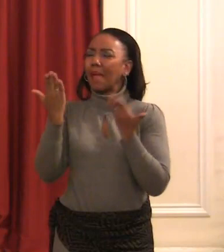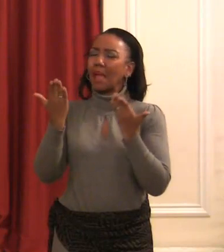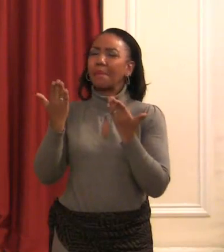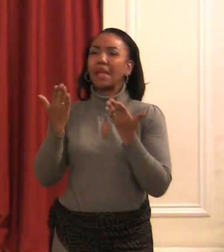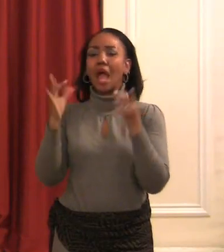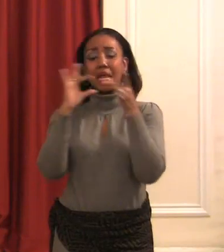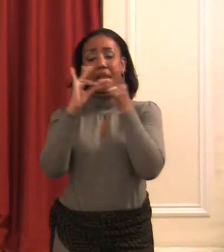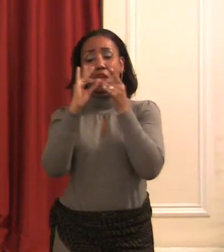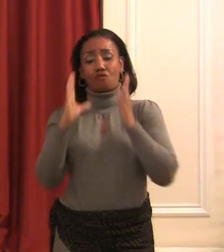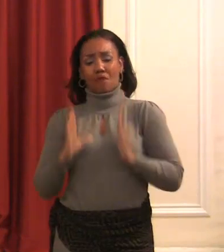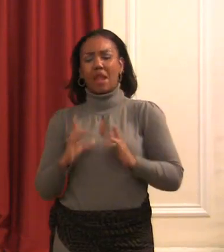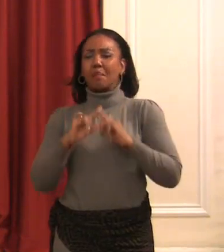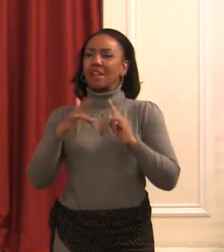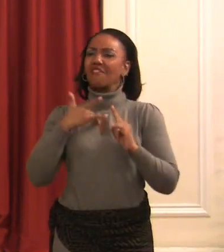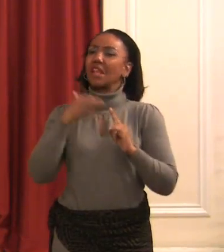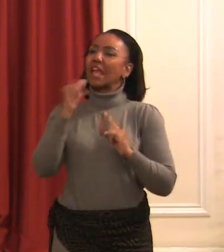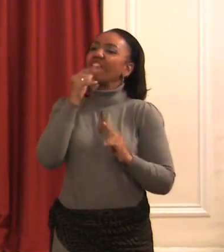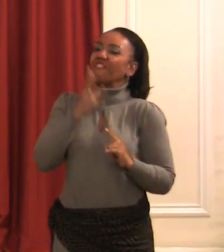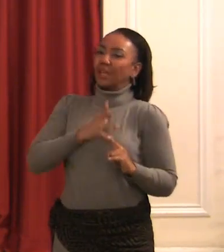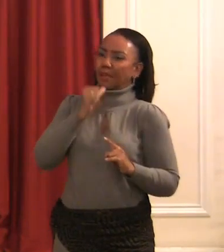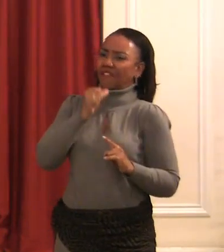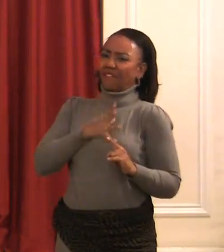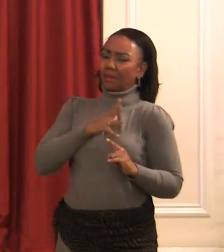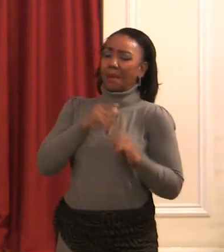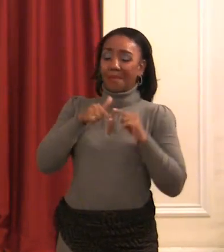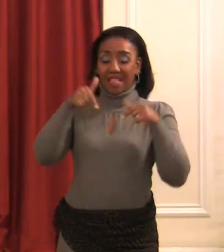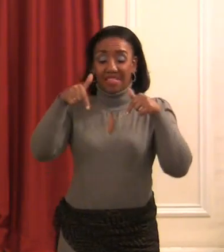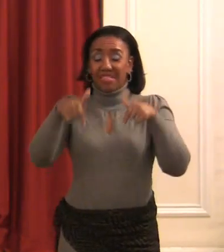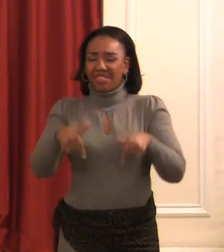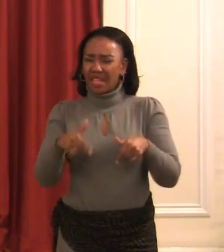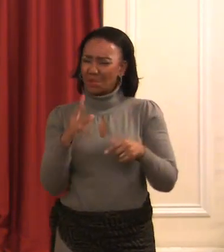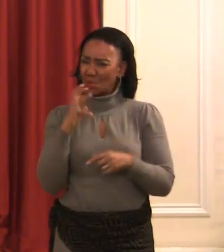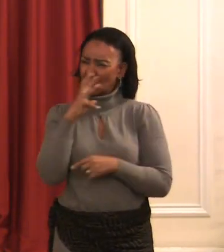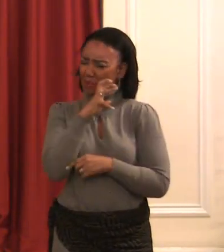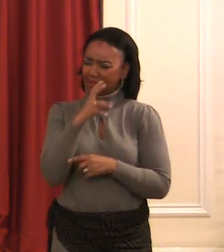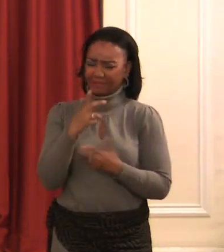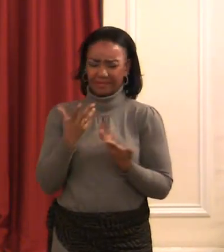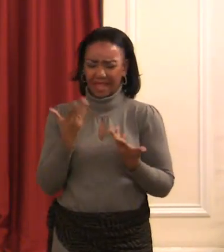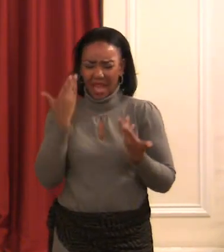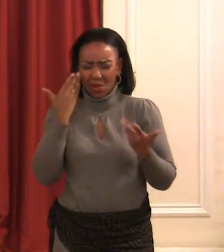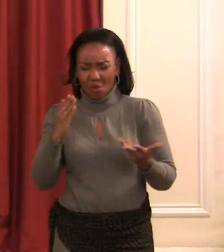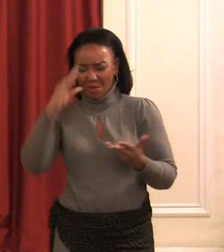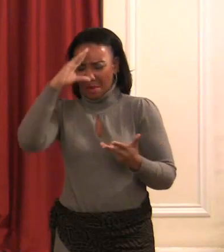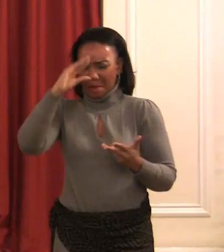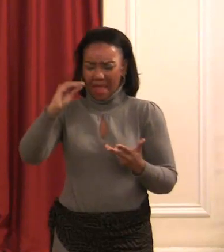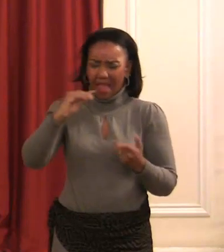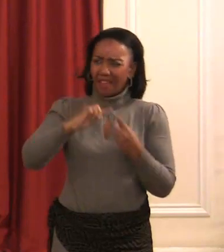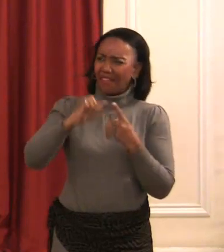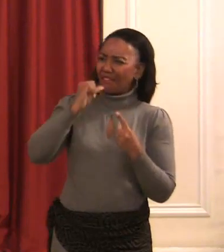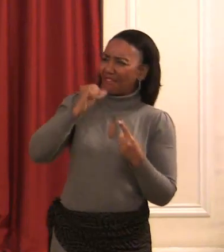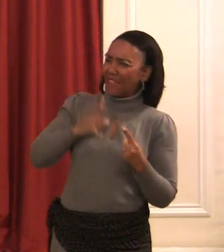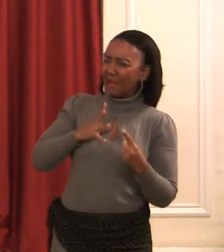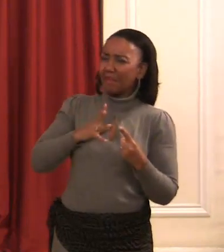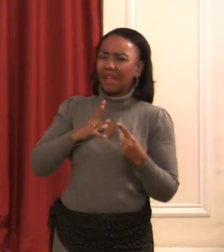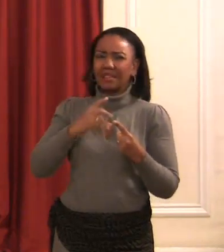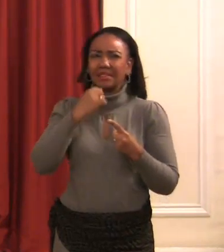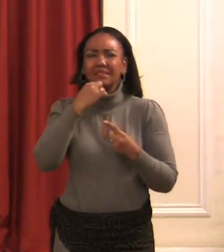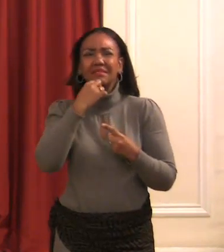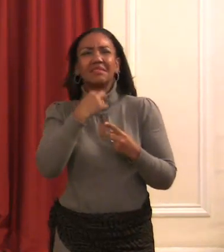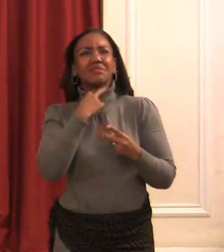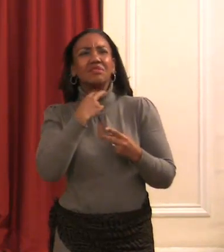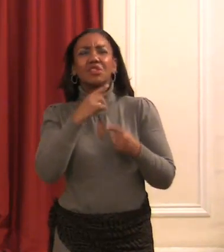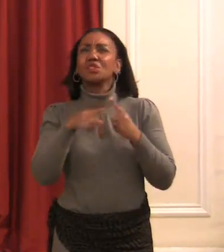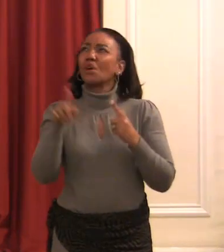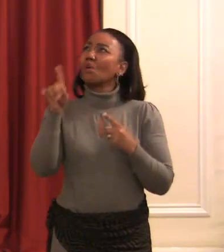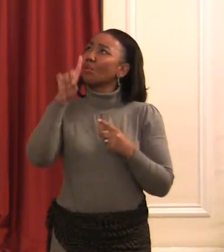unknown narrator, but to me it feels like a female. But this was weird. I couldn't tell if it was male, I couldn't tell if it was a female. And so I